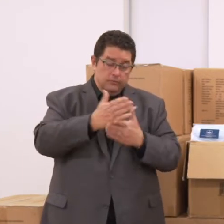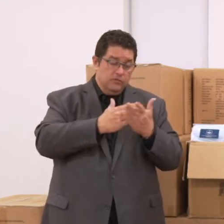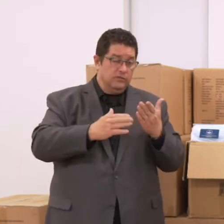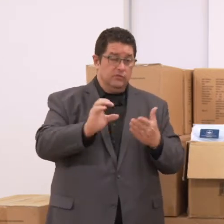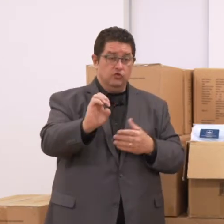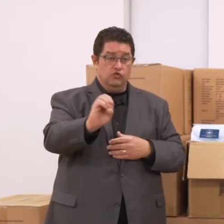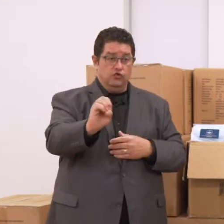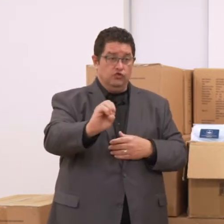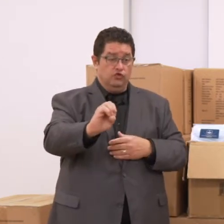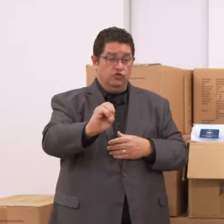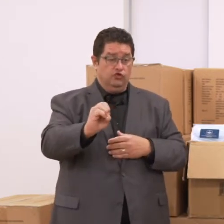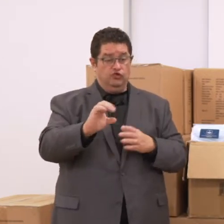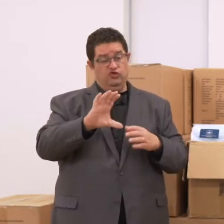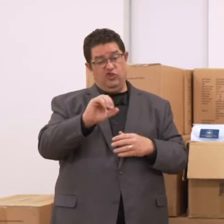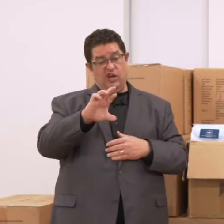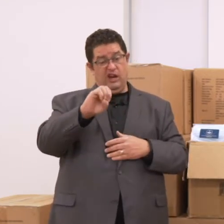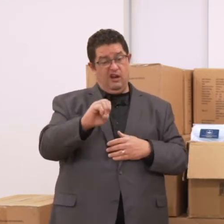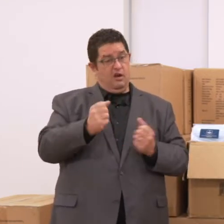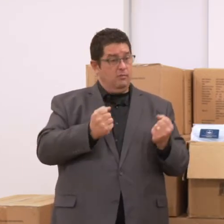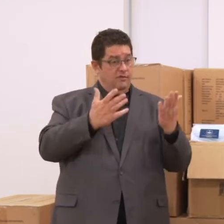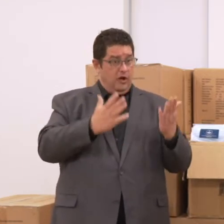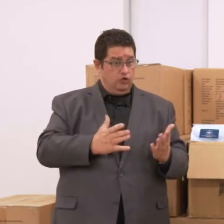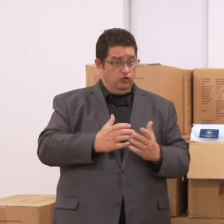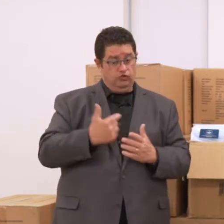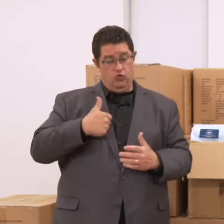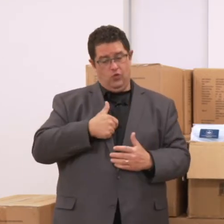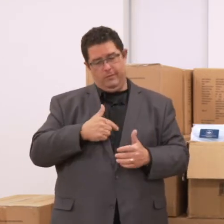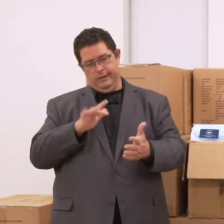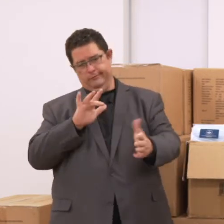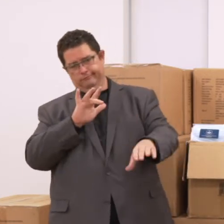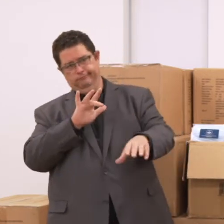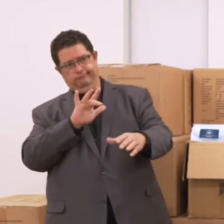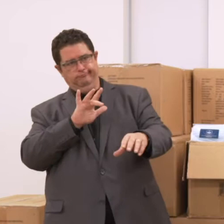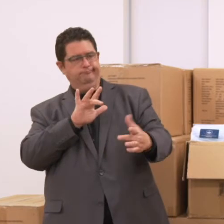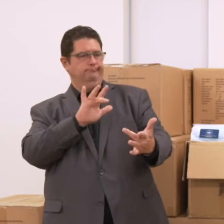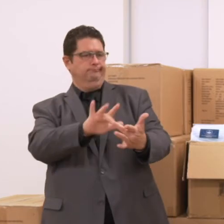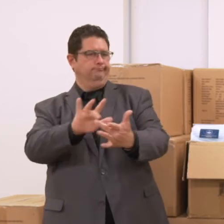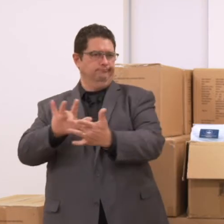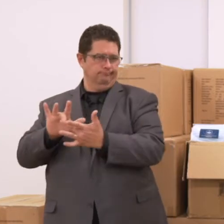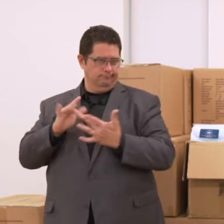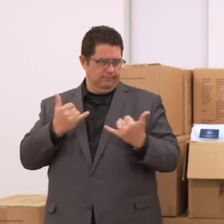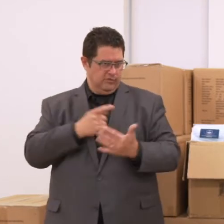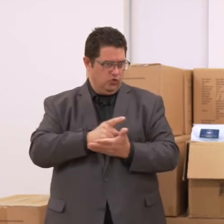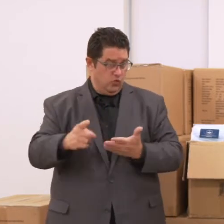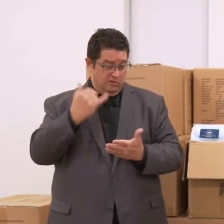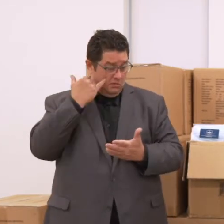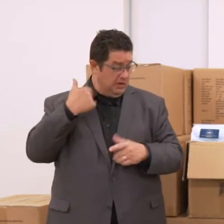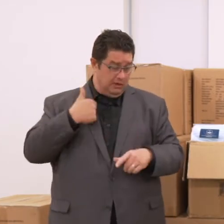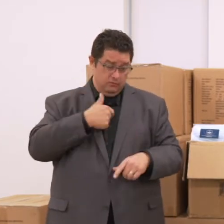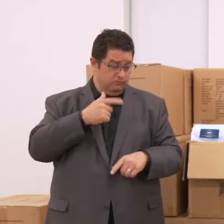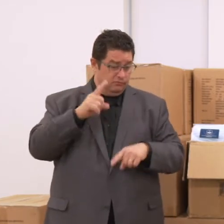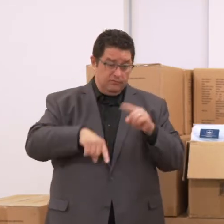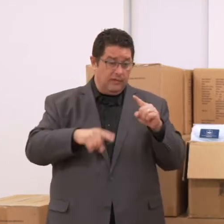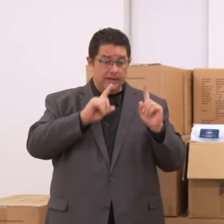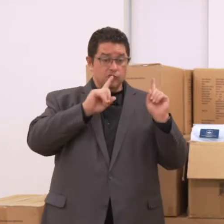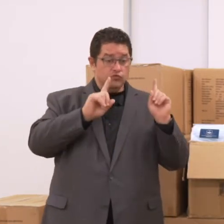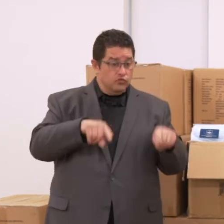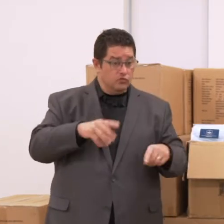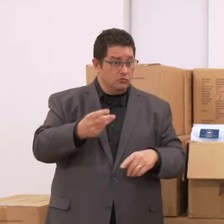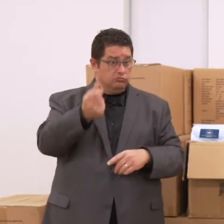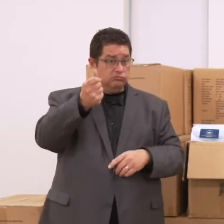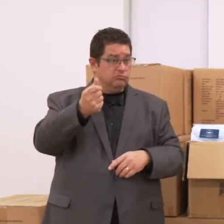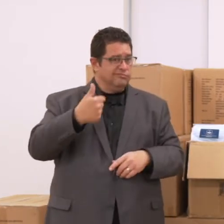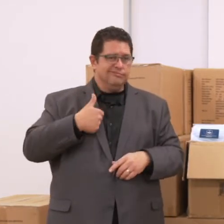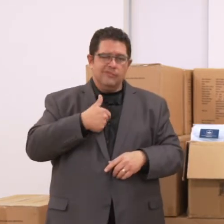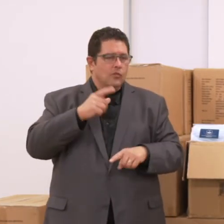providers. So we'll be following up with them this week. If we can't get those testing results rapidly, then we're not able